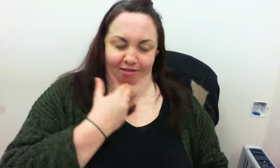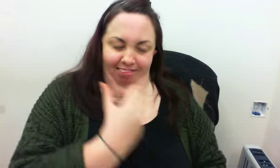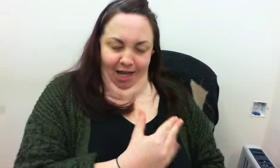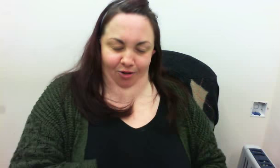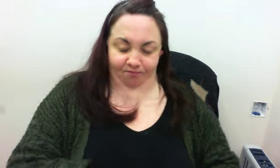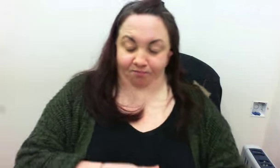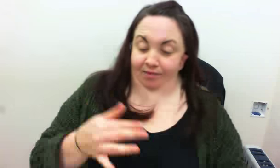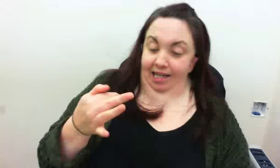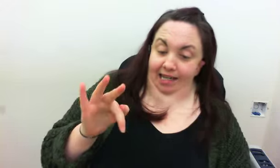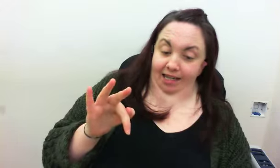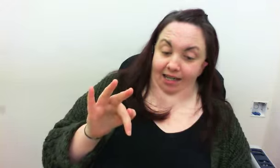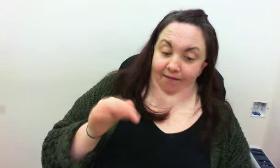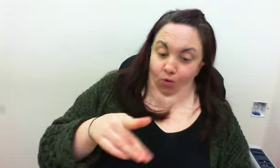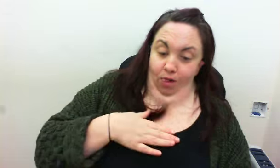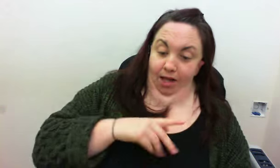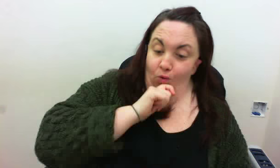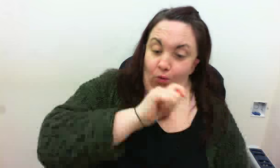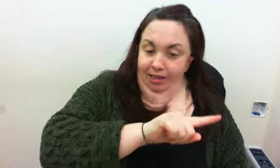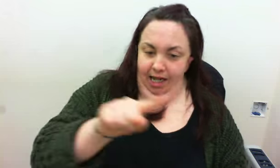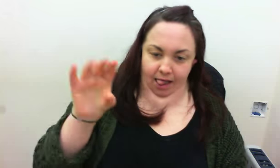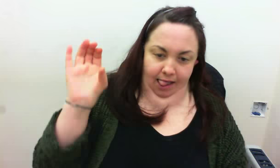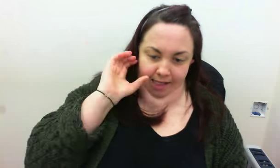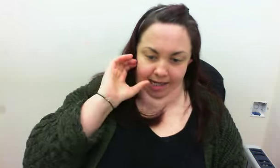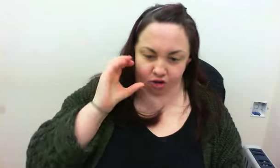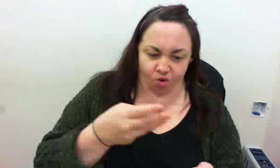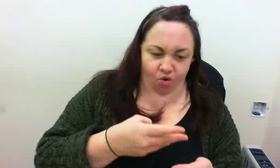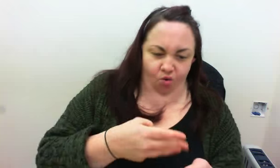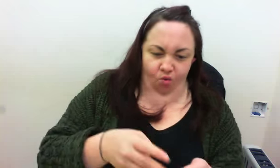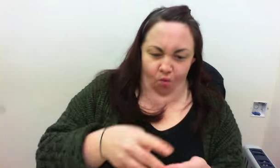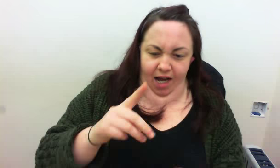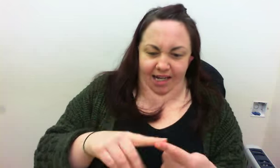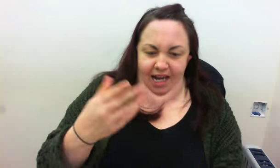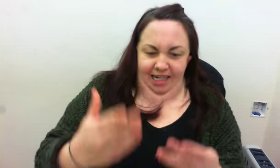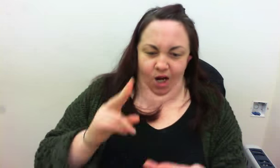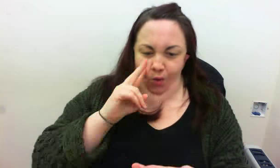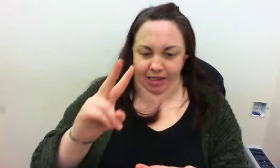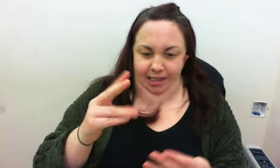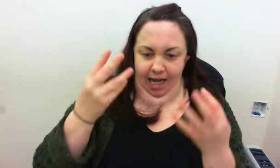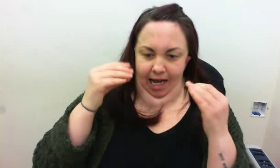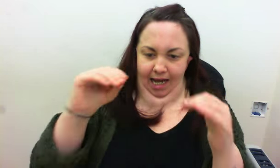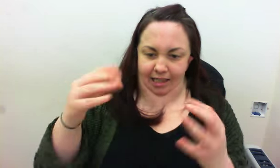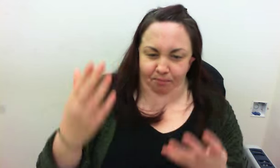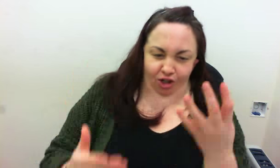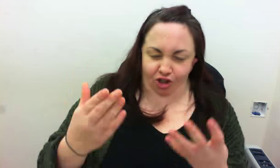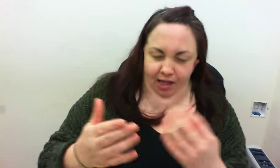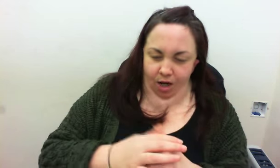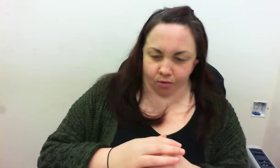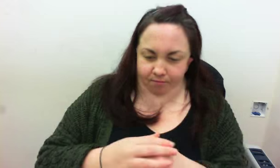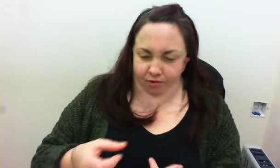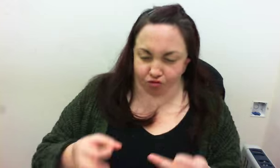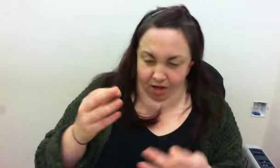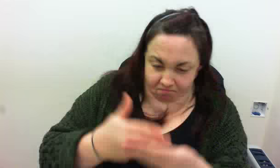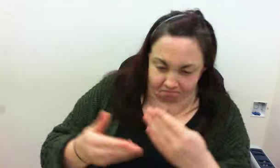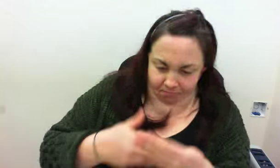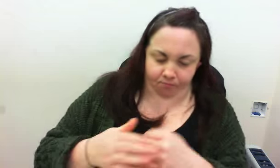if you'd like to just tell our listeners once more about where they can go and see the Signs of Life exhibition, that would be great. The